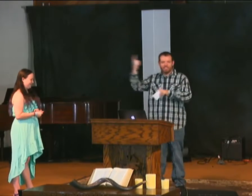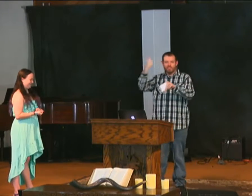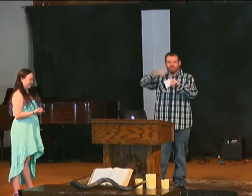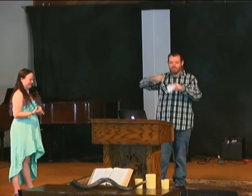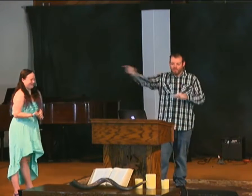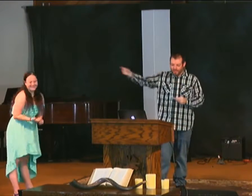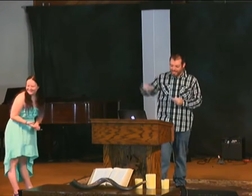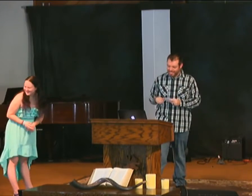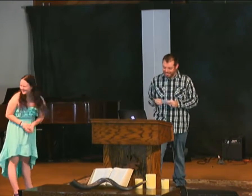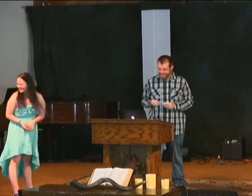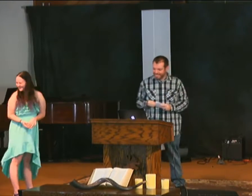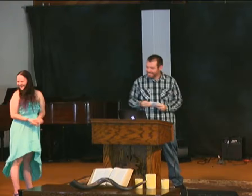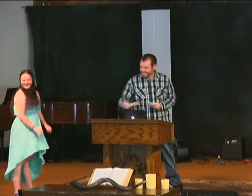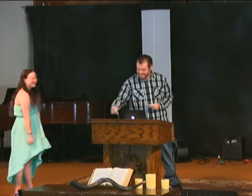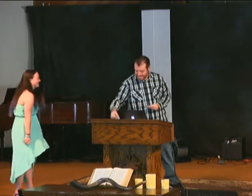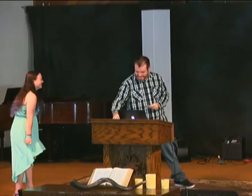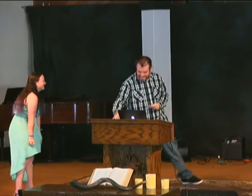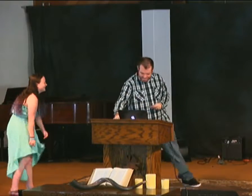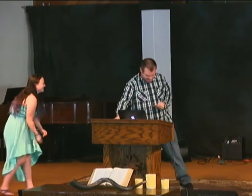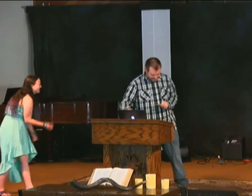Lazarus, give her 1 point.